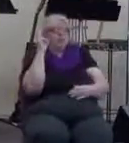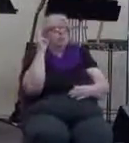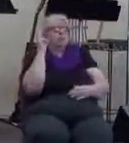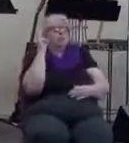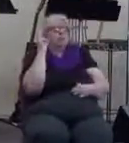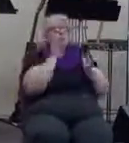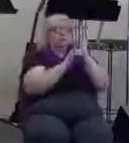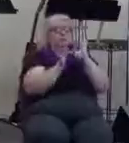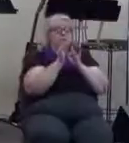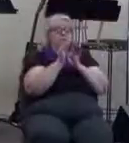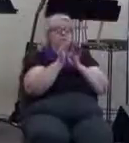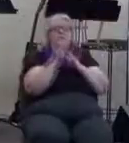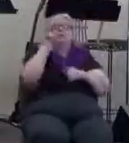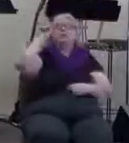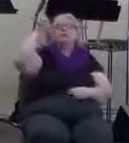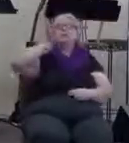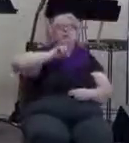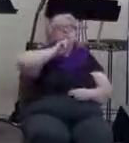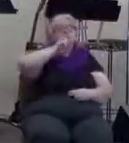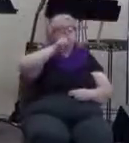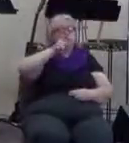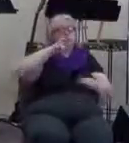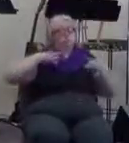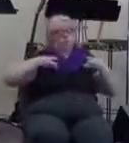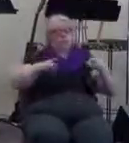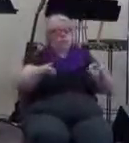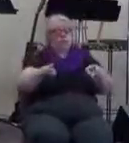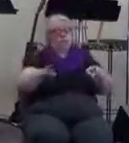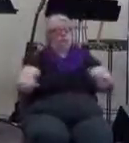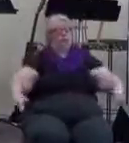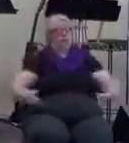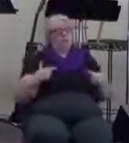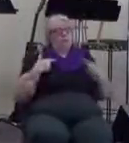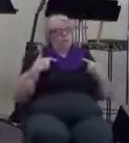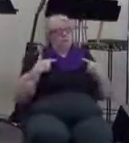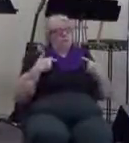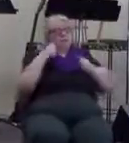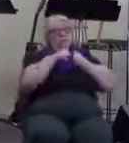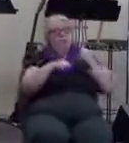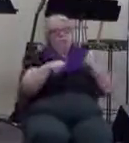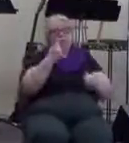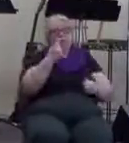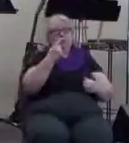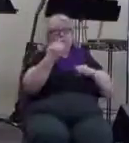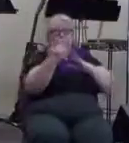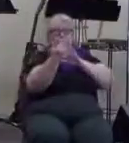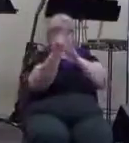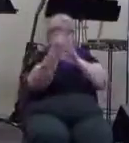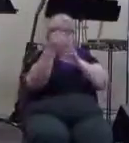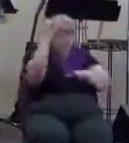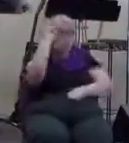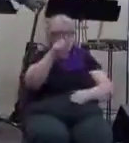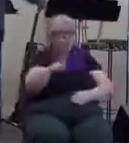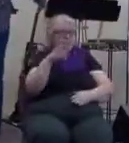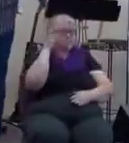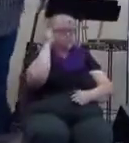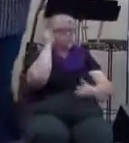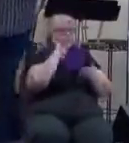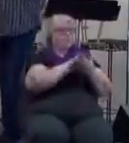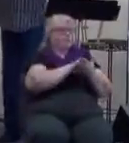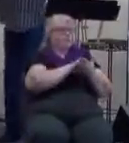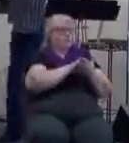He's the truth, the way, the life, and everybody in front of you needs to hear it.